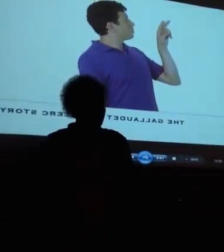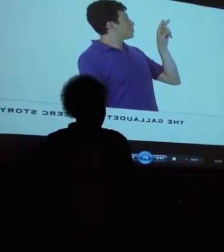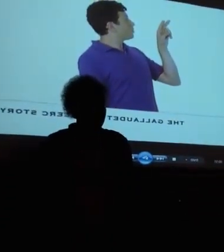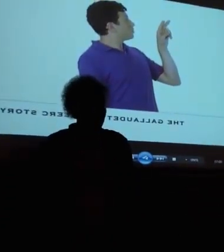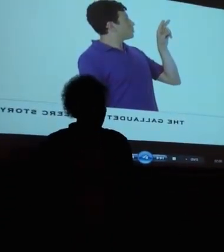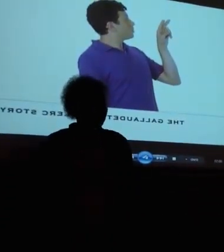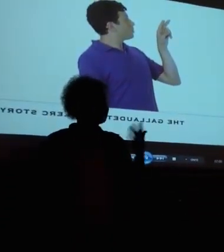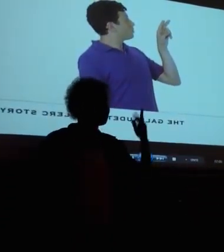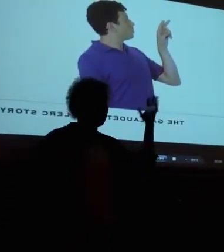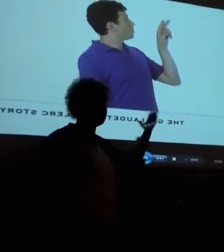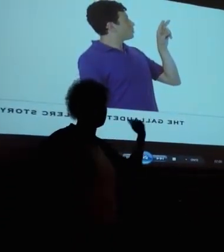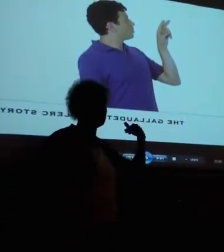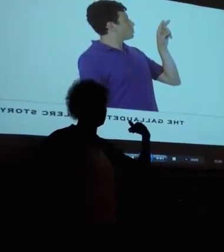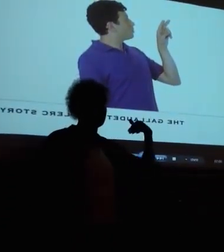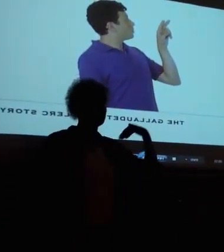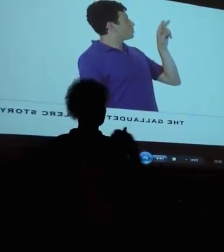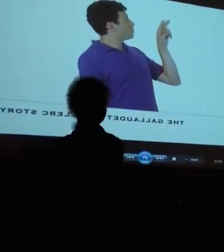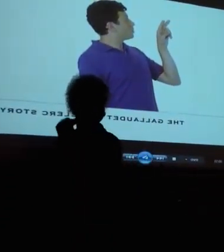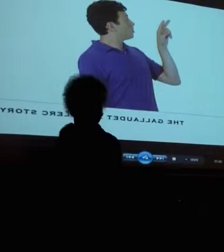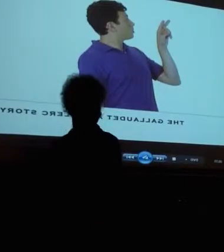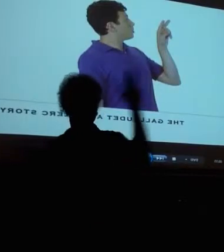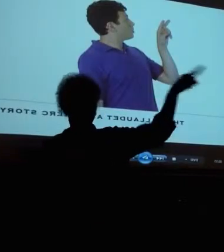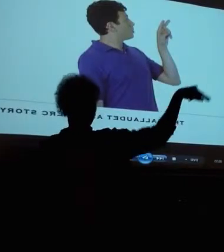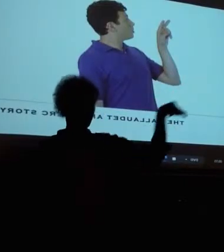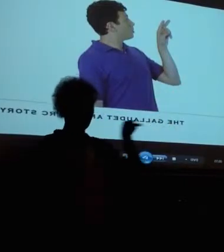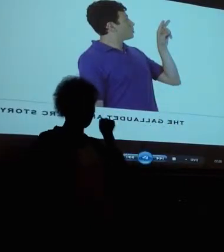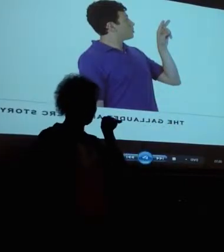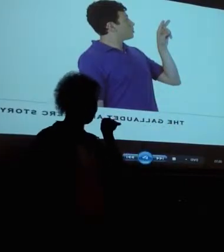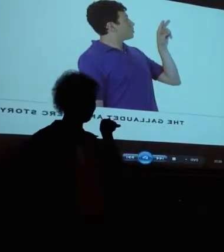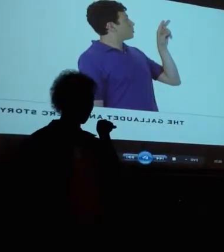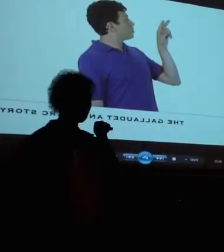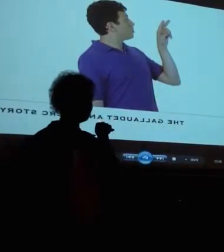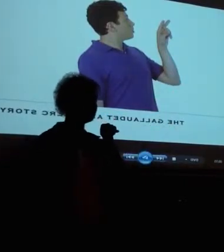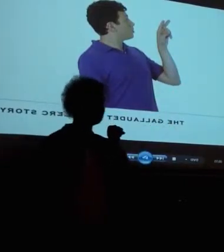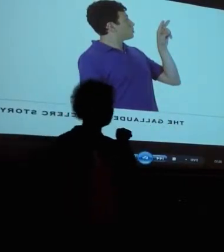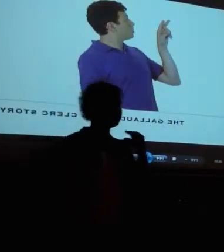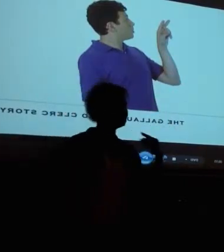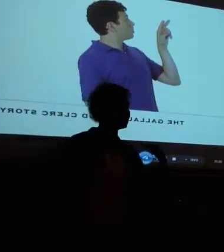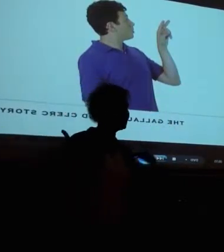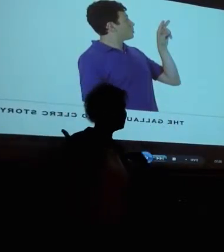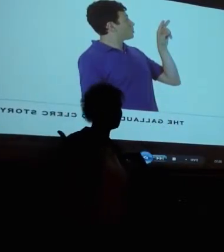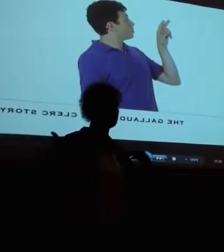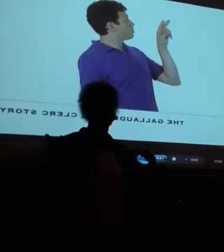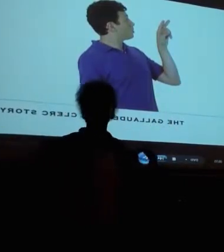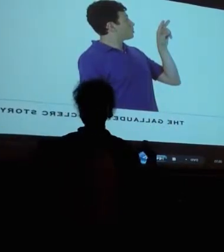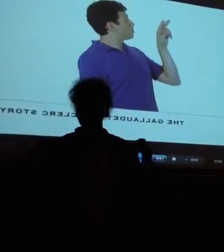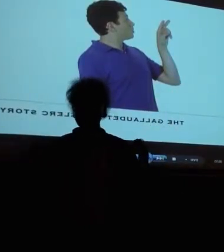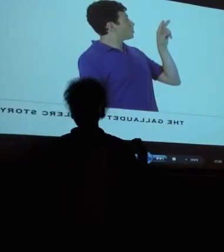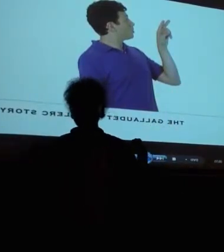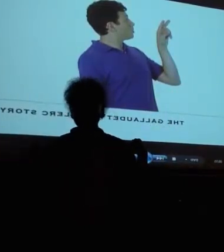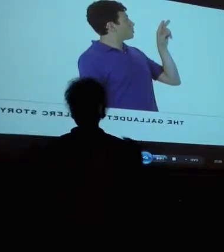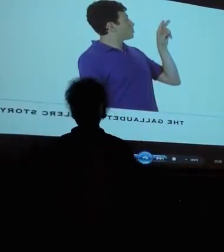slightly to his left, right? Remember, bring your eyeballs around here, all right? So he's turning slightly to his left